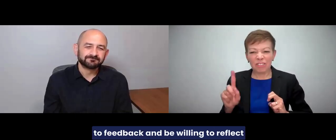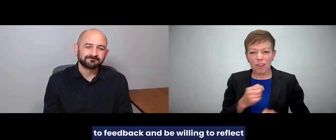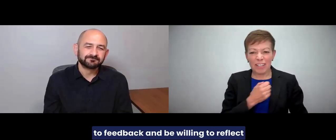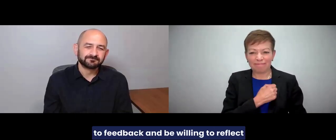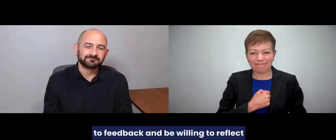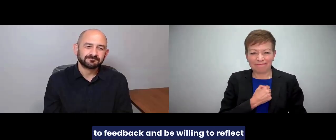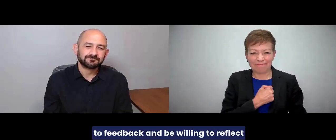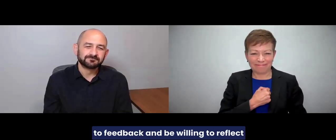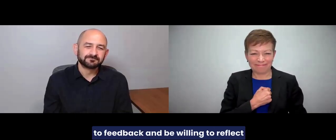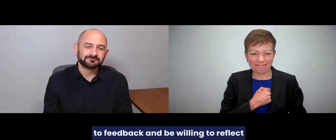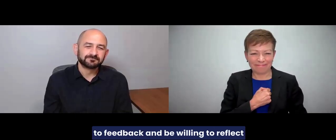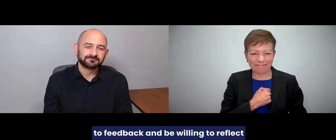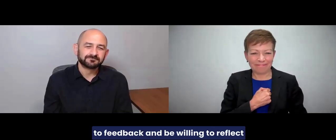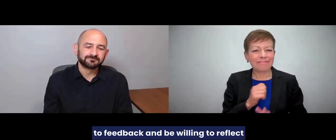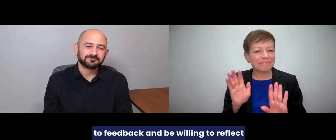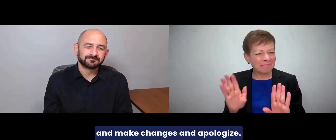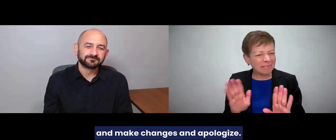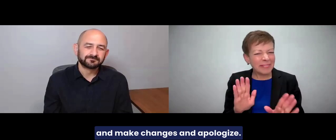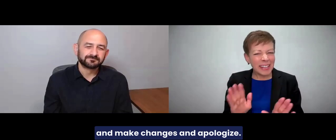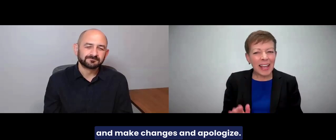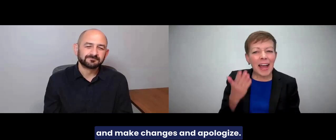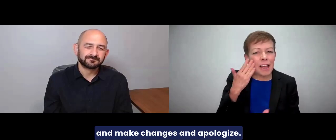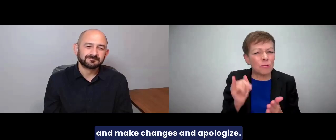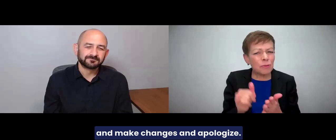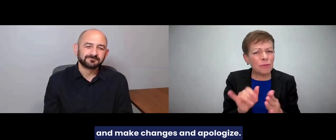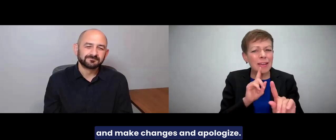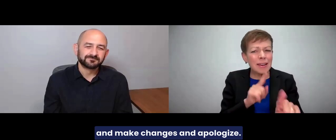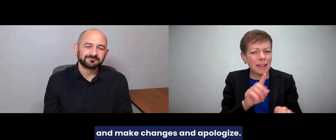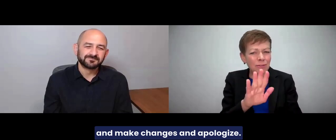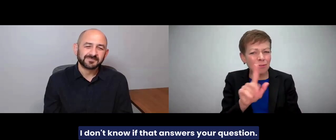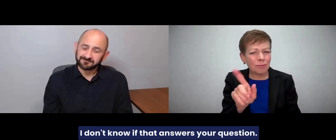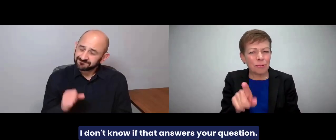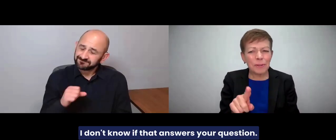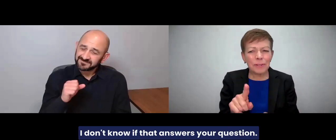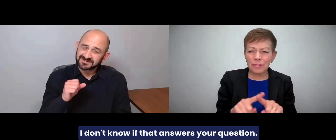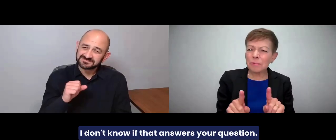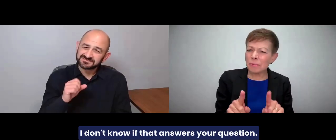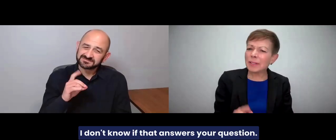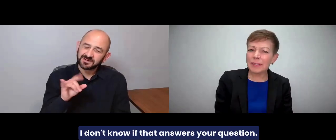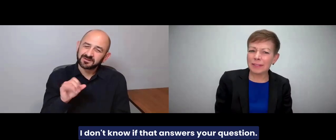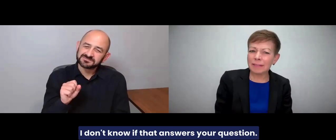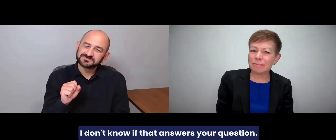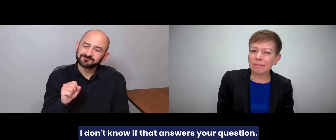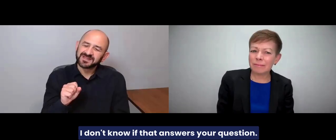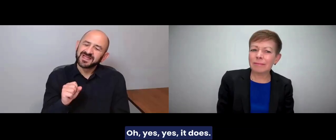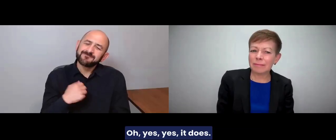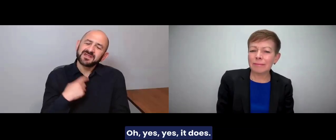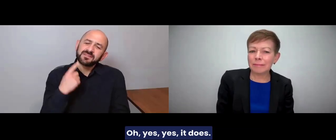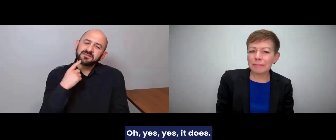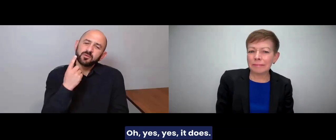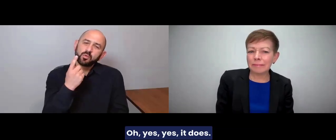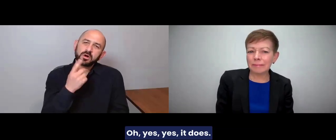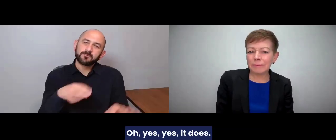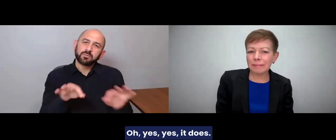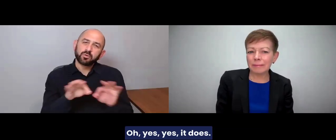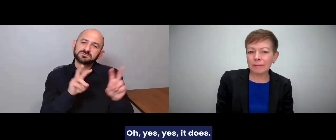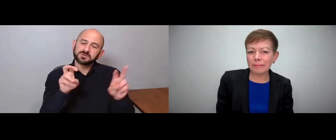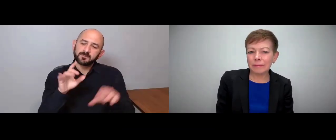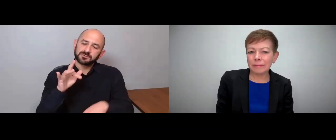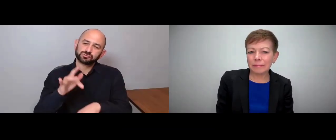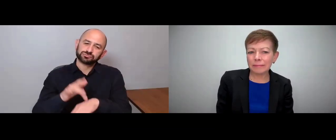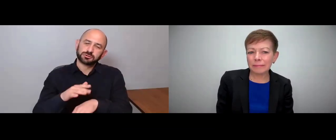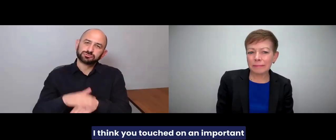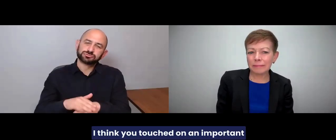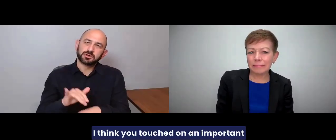feedback and be willing to reflect and make changes and apologize. I don't know if that answers your question. Oh, yes. Yes, it